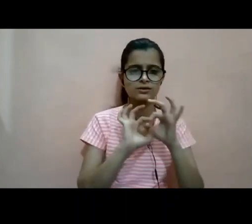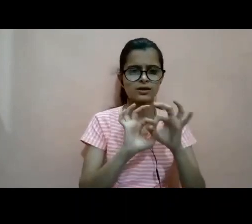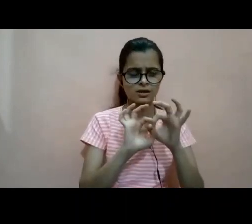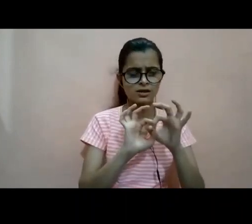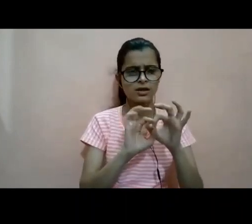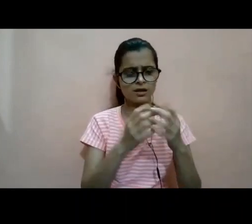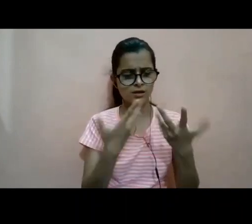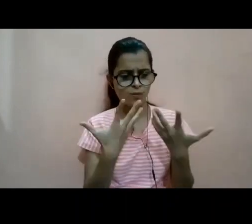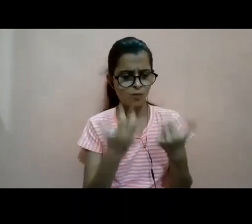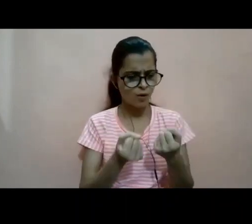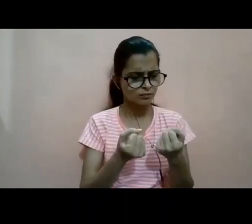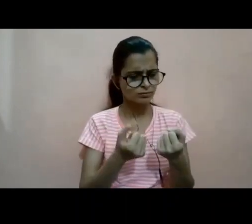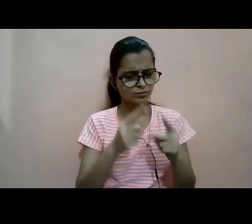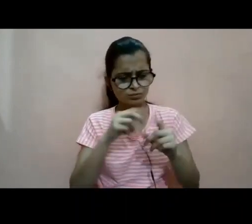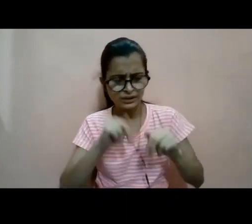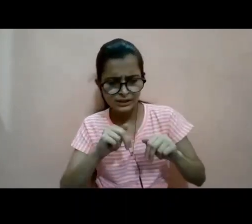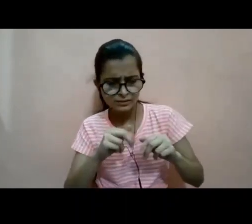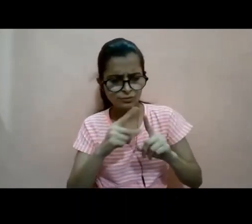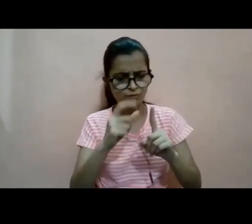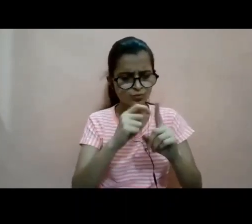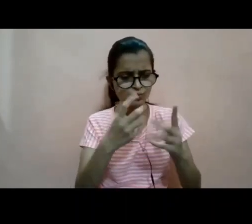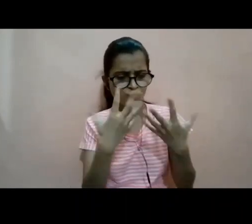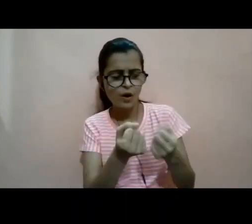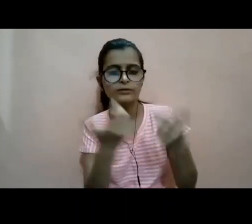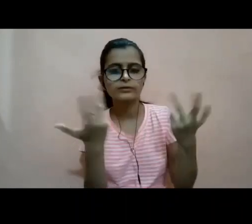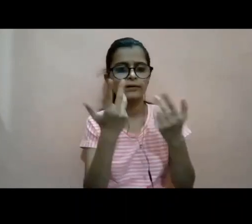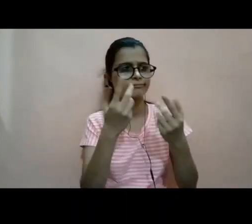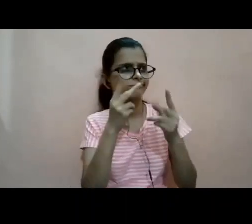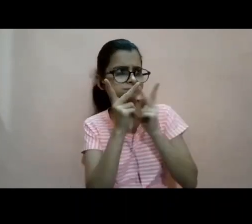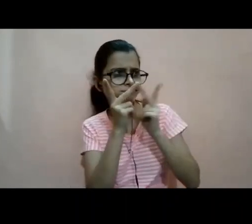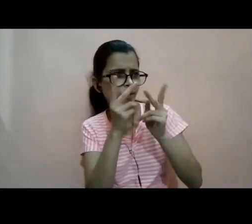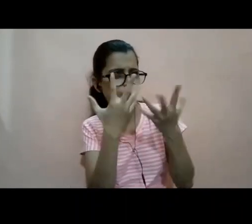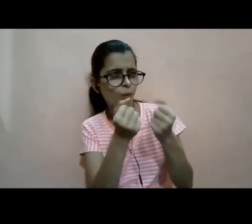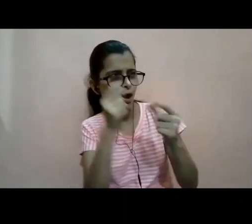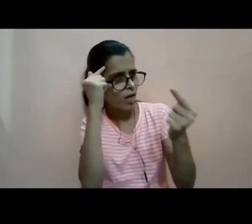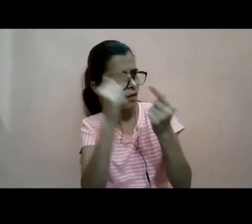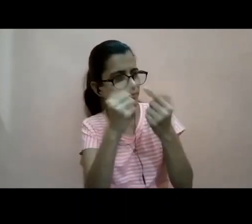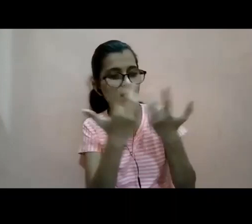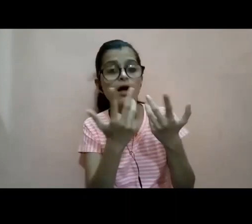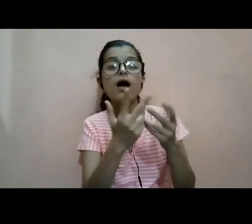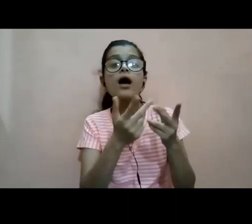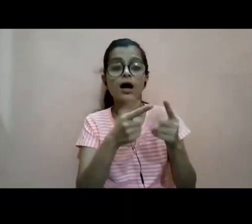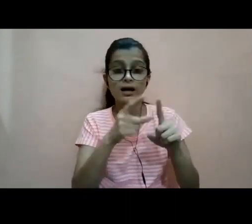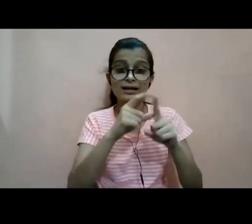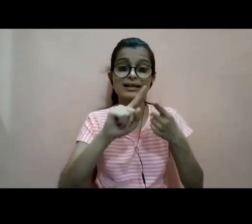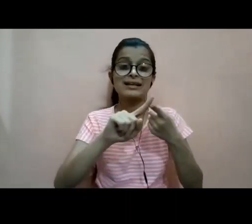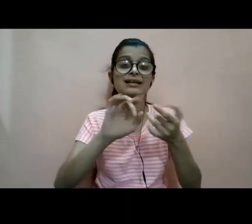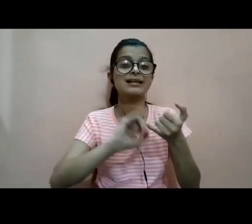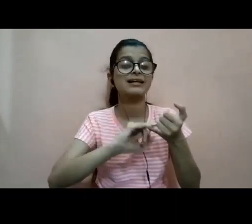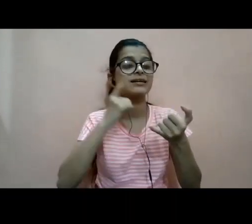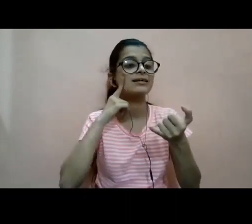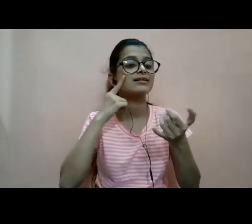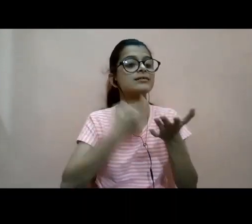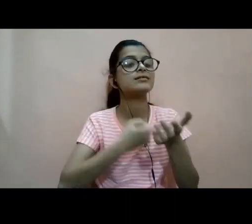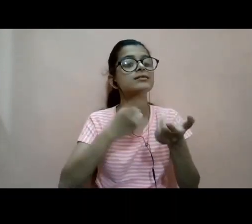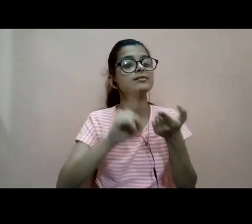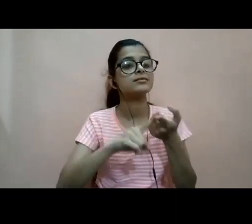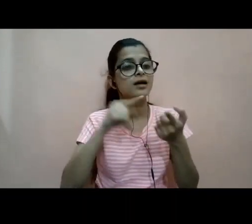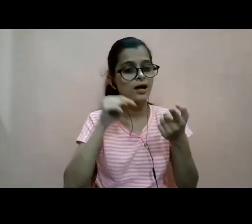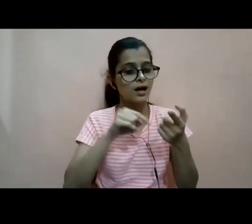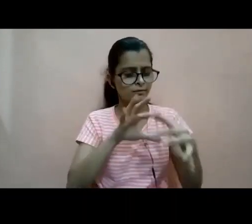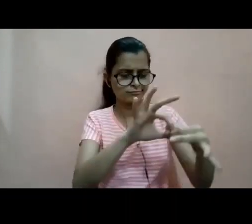we need to do is to think, spend a bit more time, a lot more time, in terms of the latter form of desire around